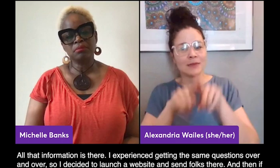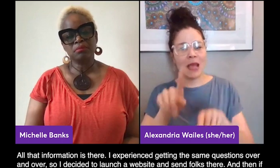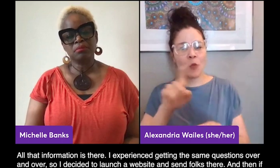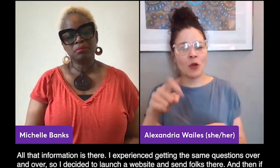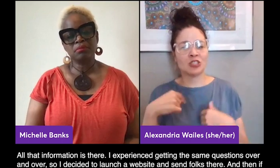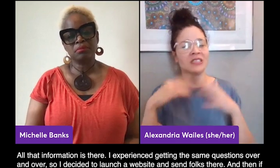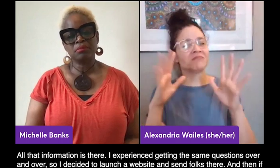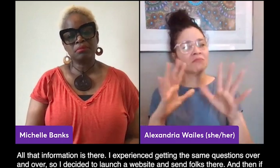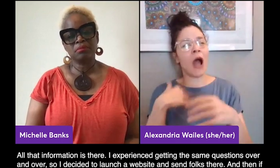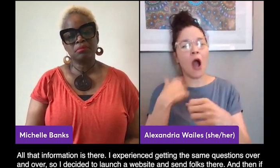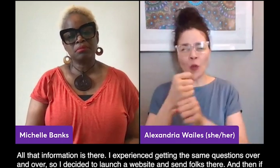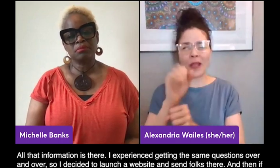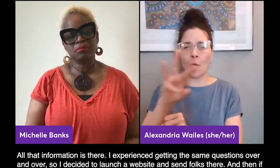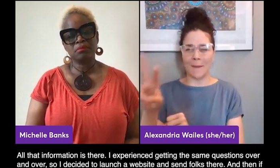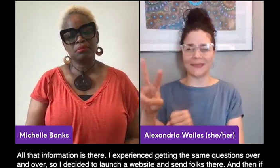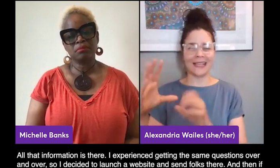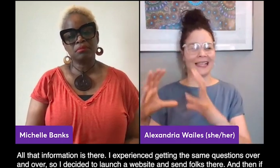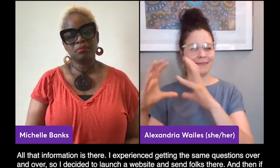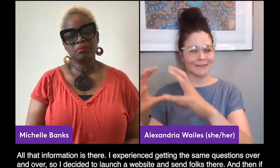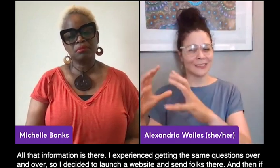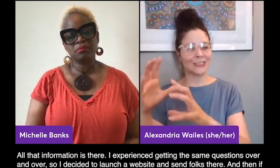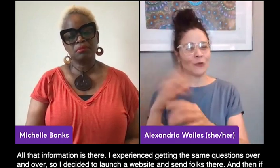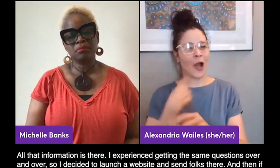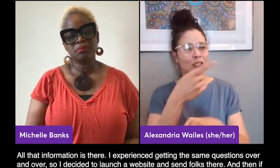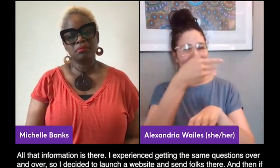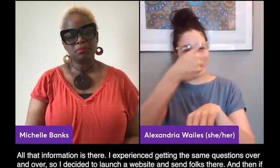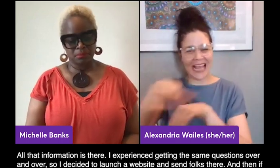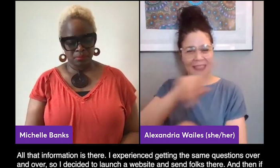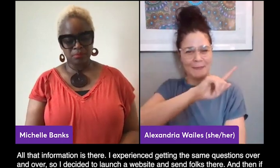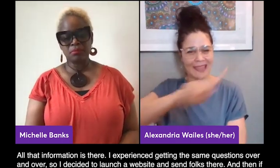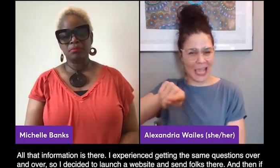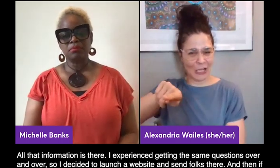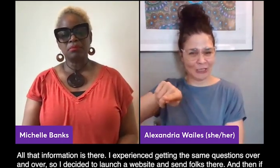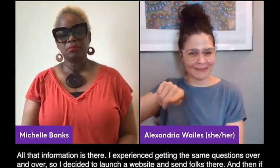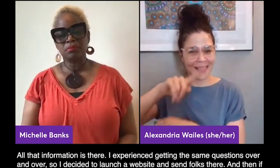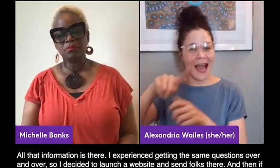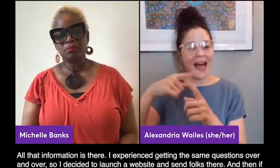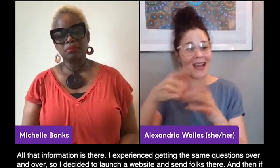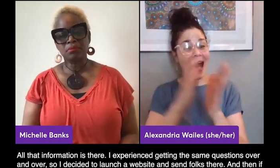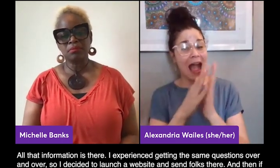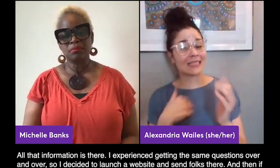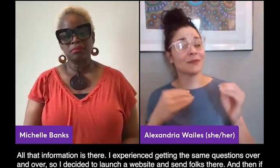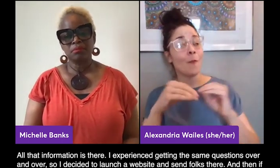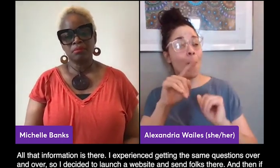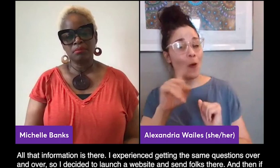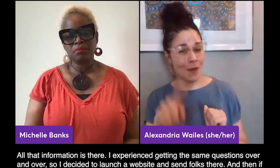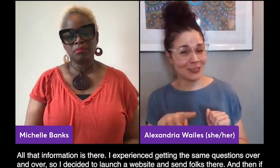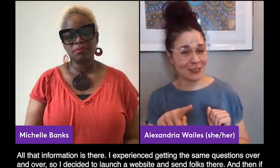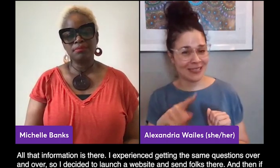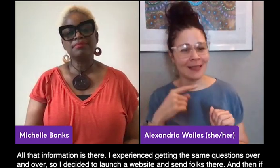I experienced getting the same questions over and over, so I decided to launch a website and send folks there.